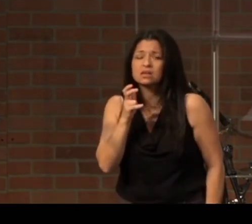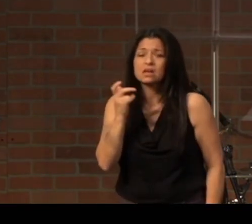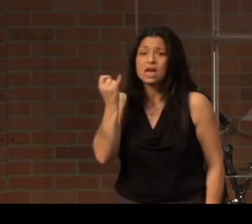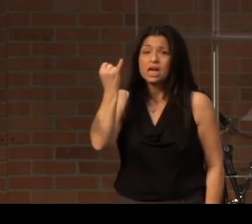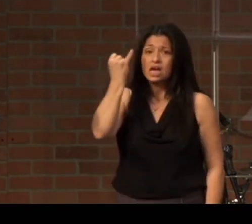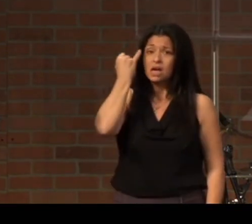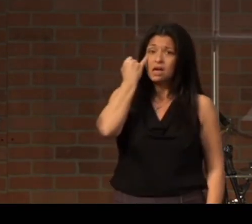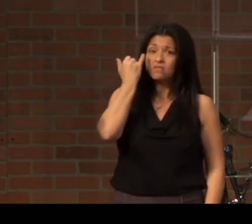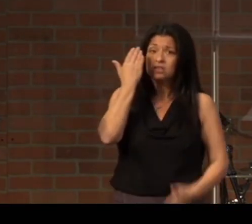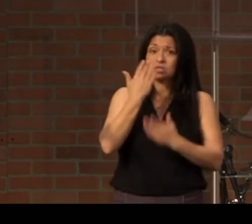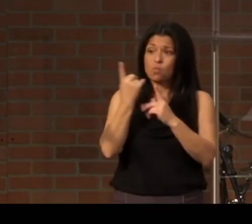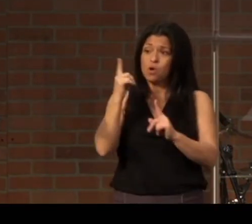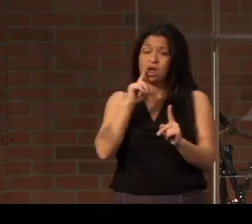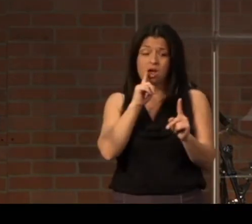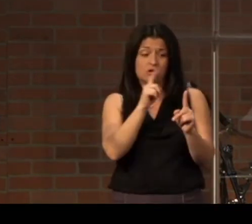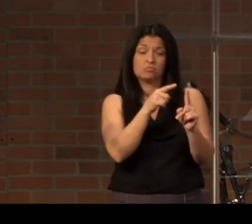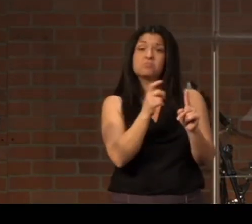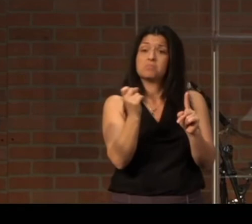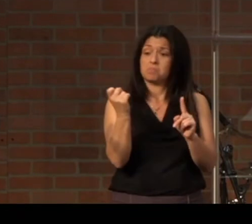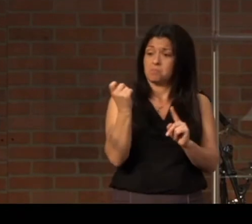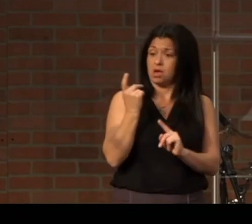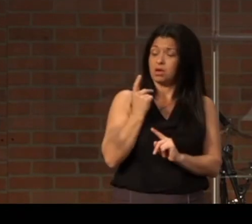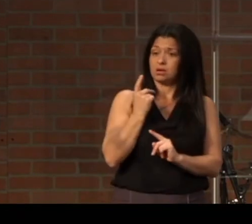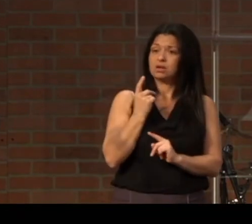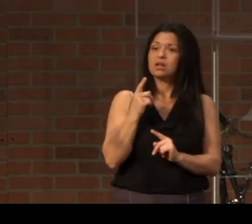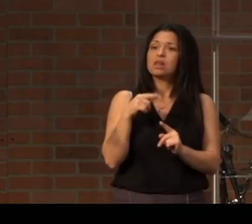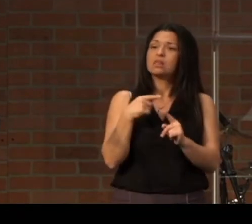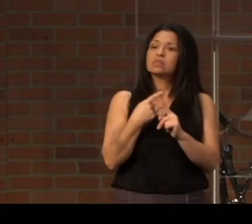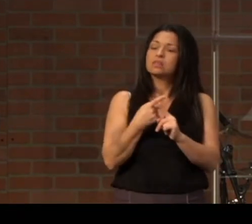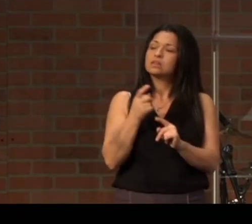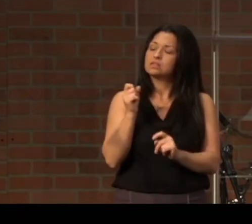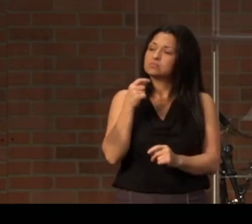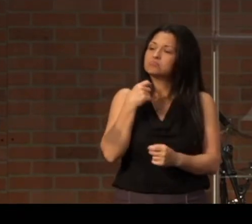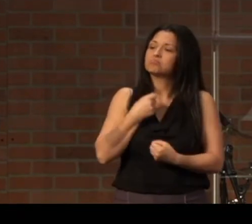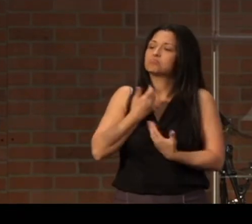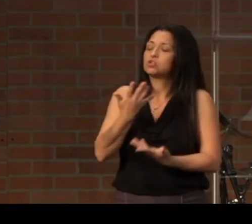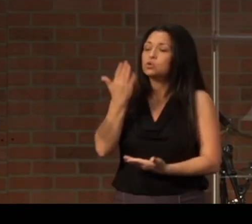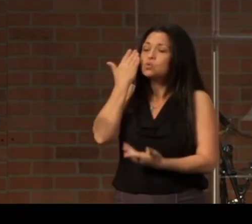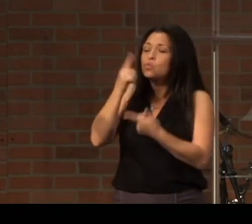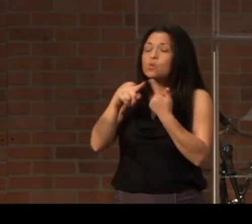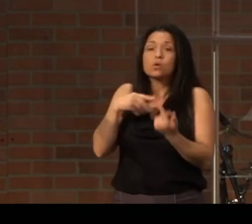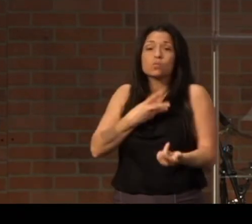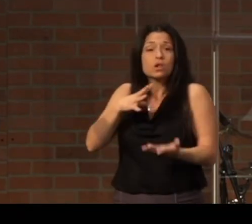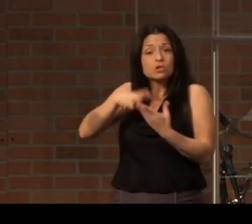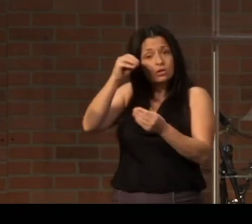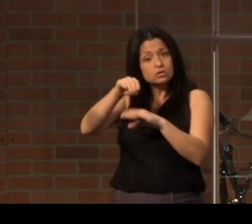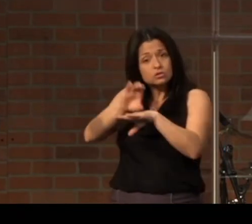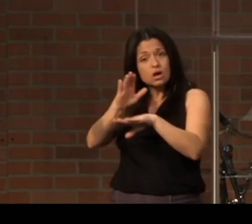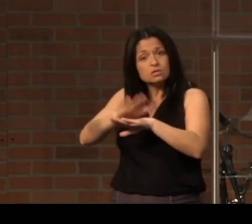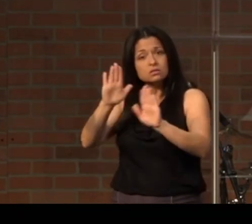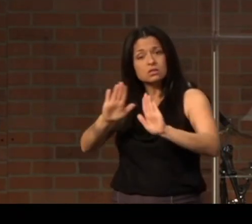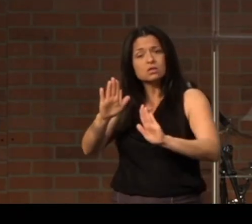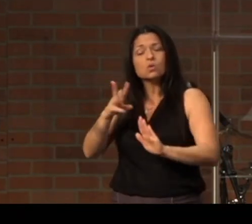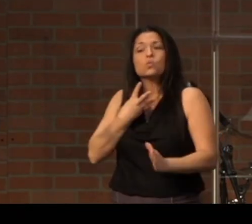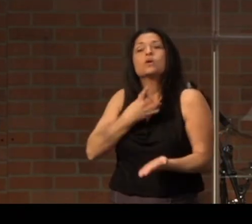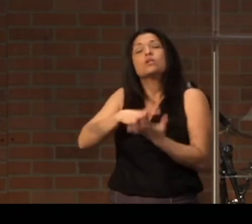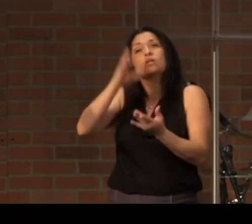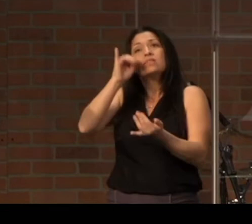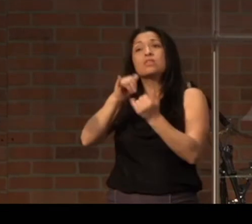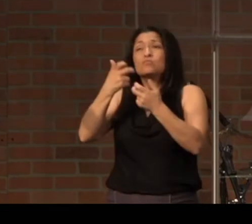If they ask you back, then be ready. You know what we learned in church on Sunday? We learned the problem